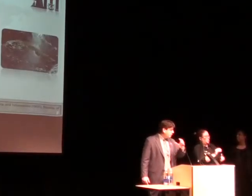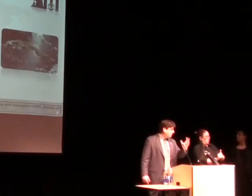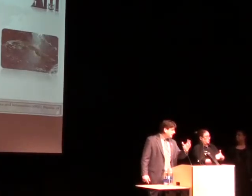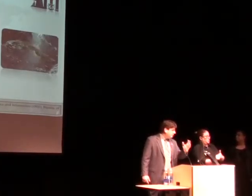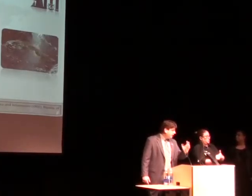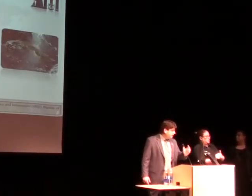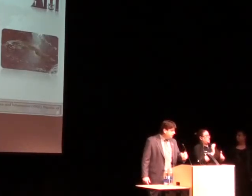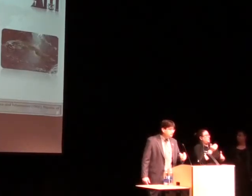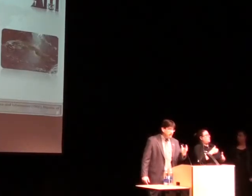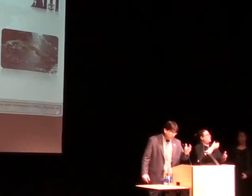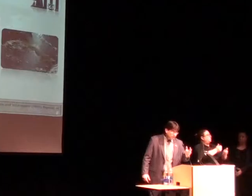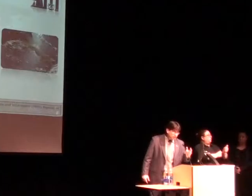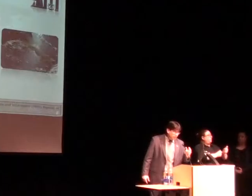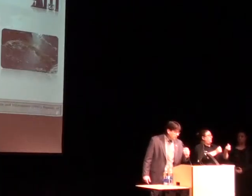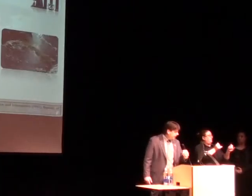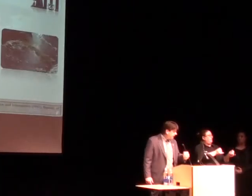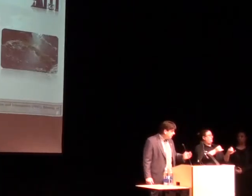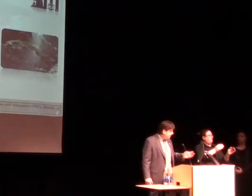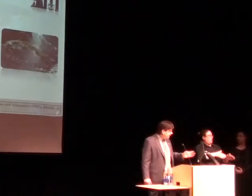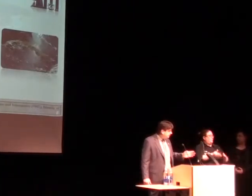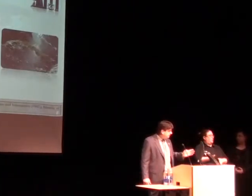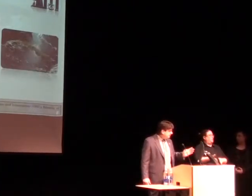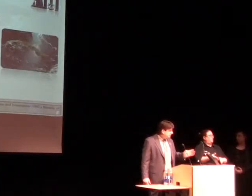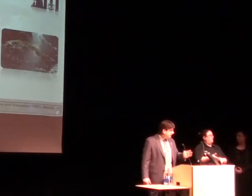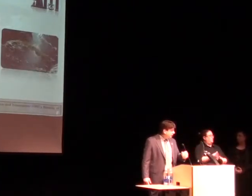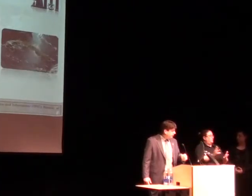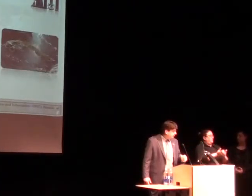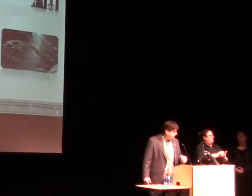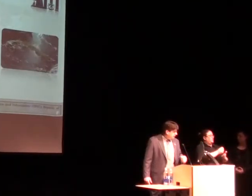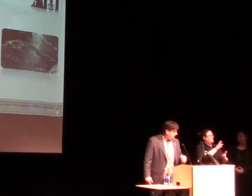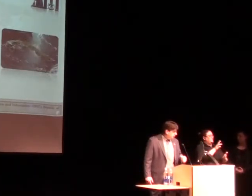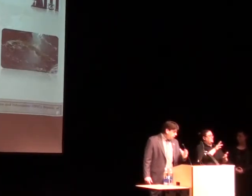$77 billion. Our per capita income, according to the World Bank, is